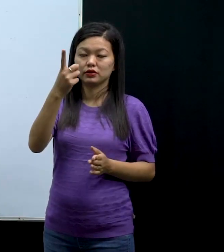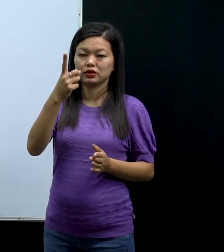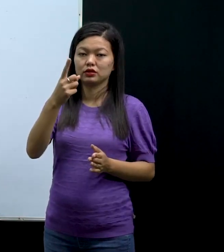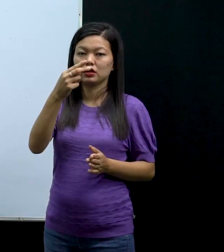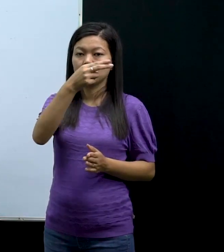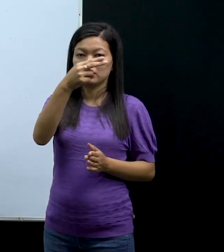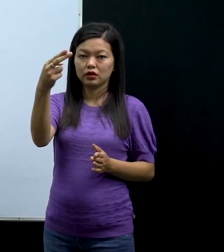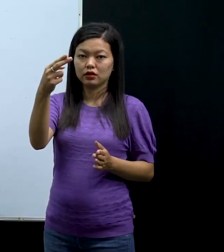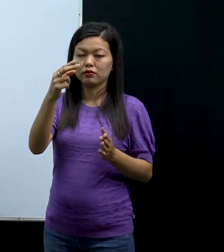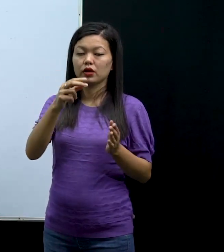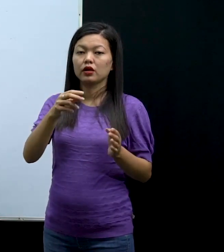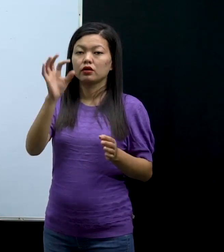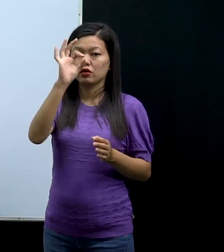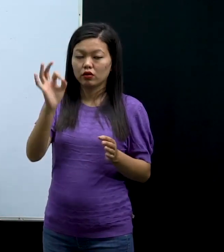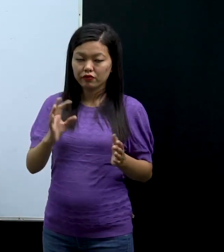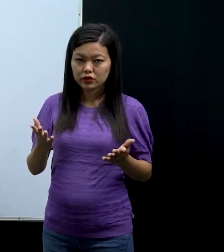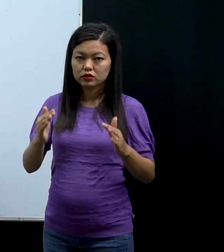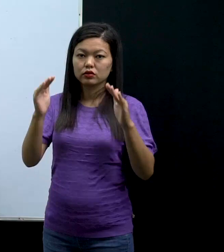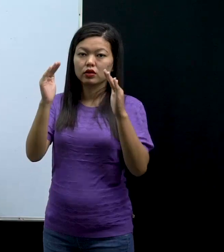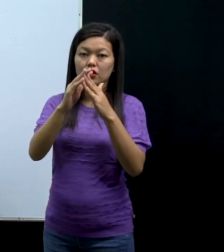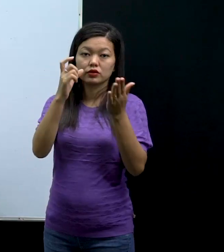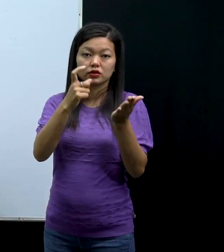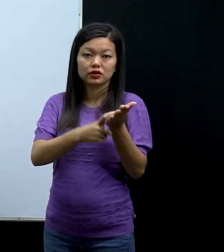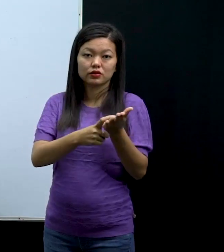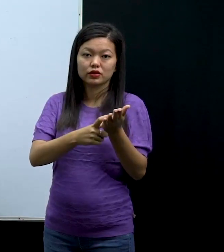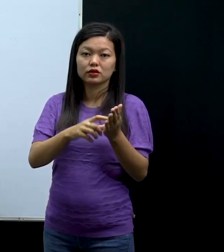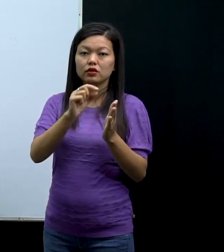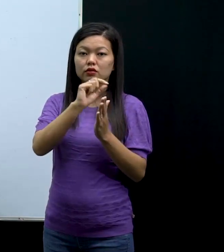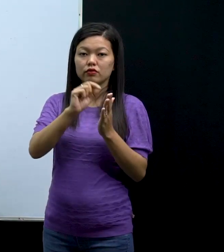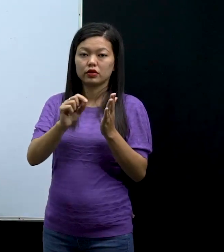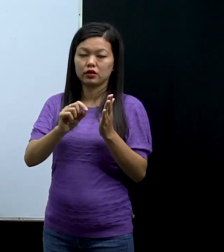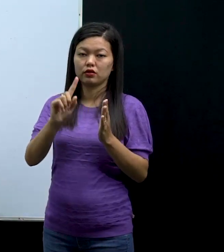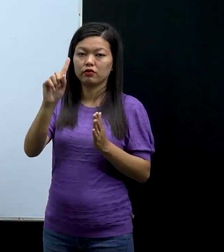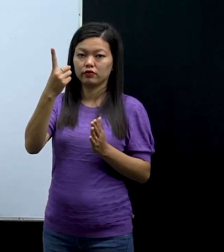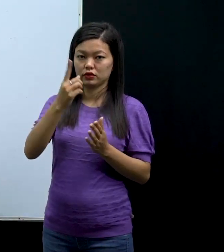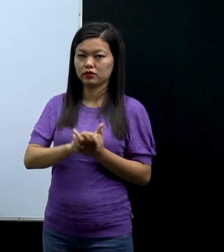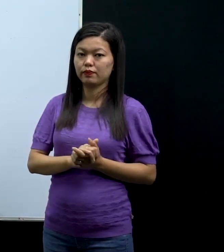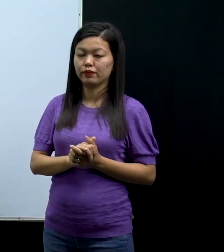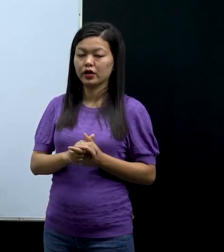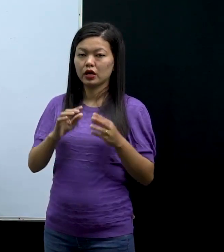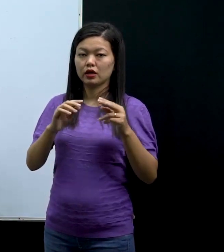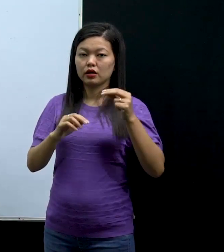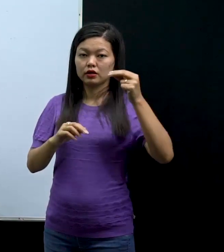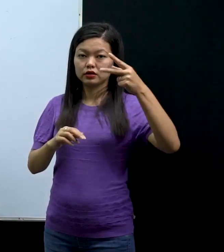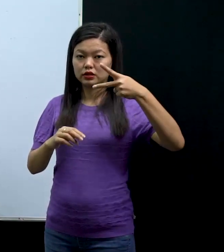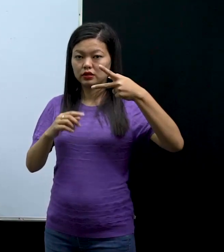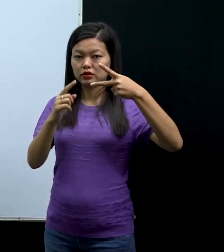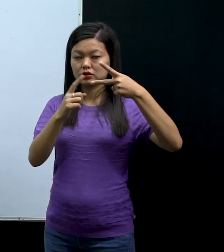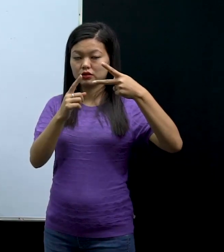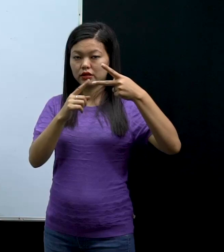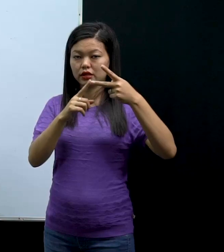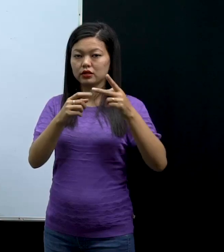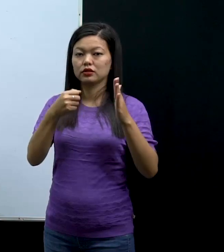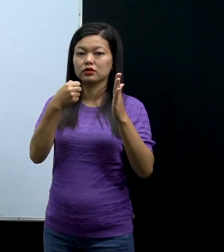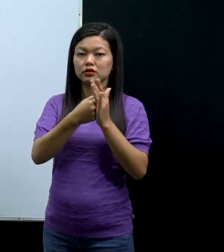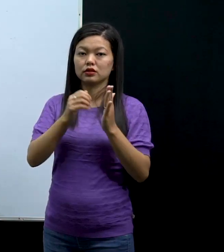works. Okay. Now the next is the date. Okay, the date here will be the date on which you are